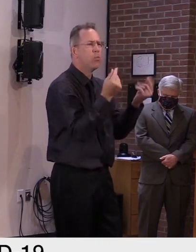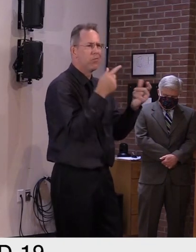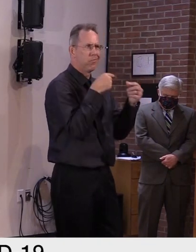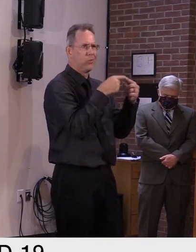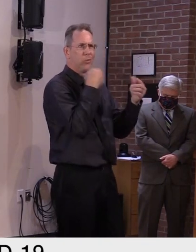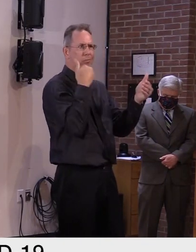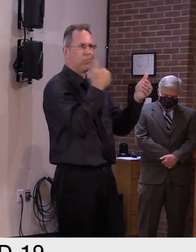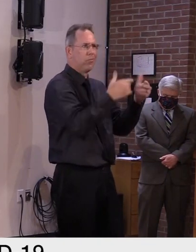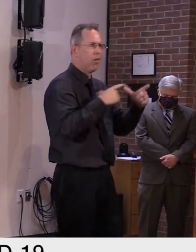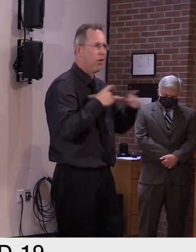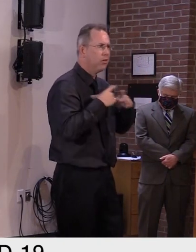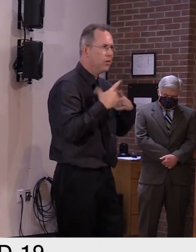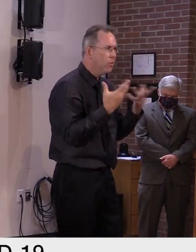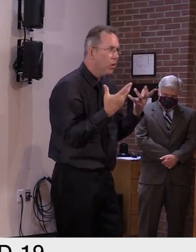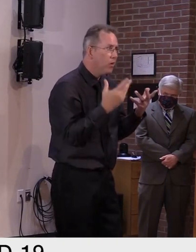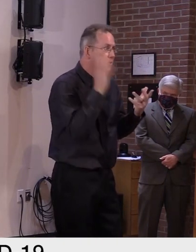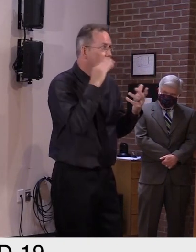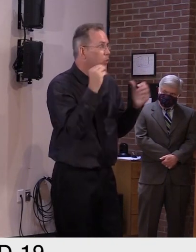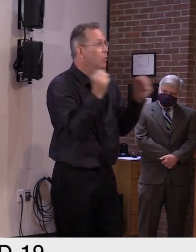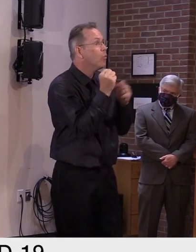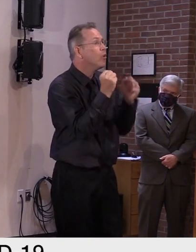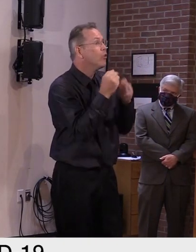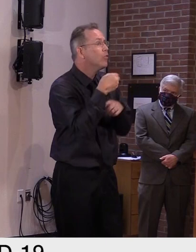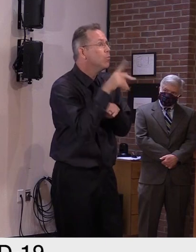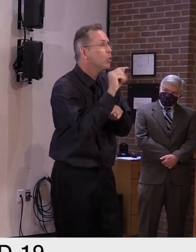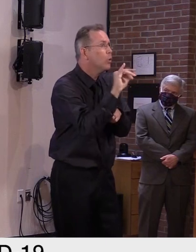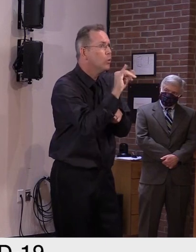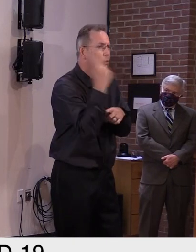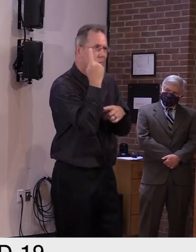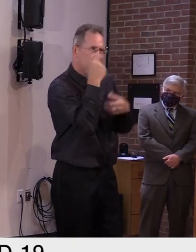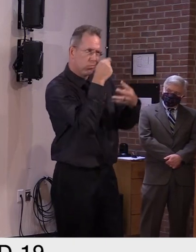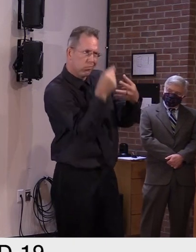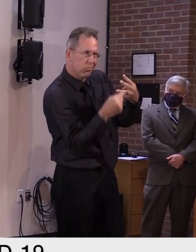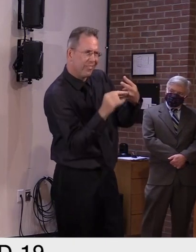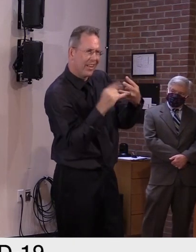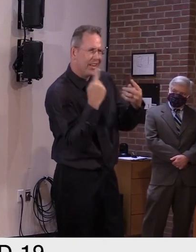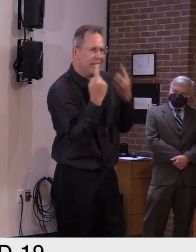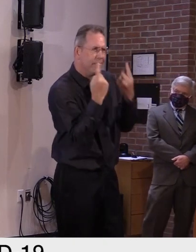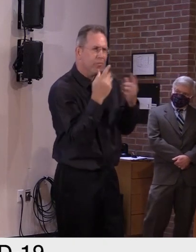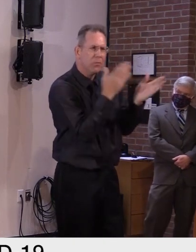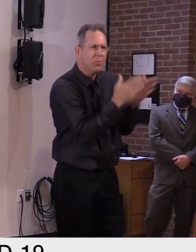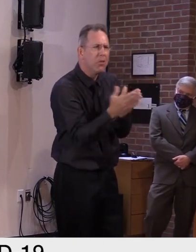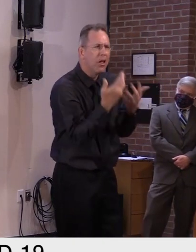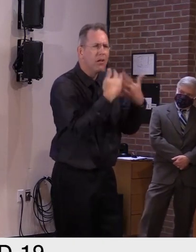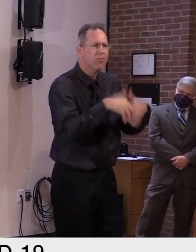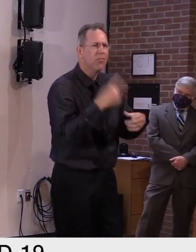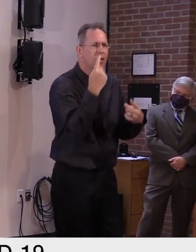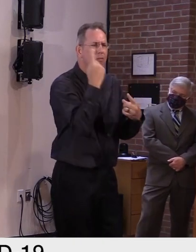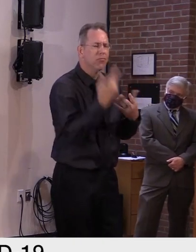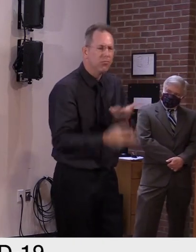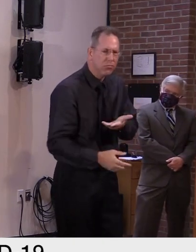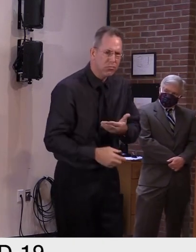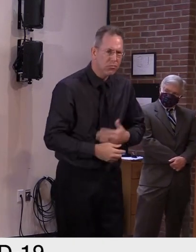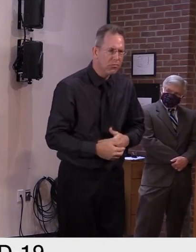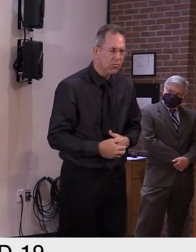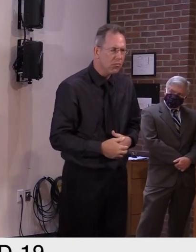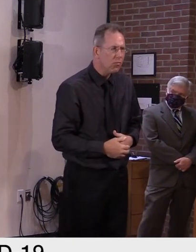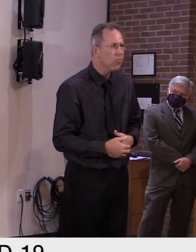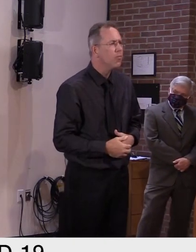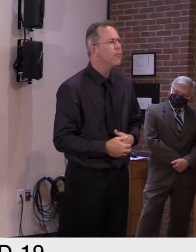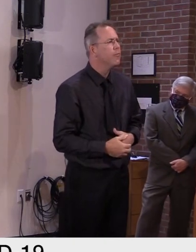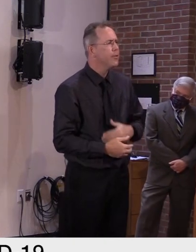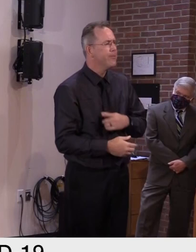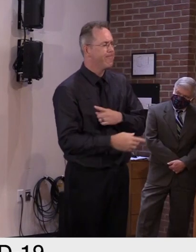certainly what would be being looked at. Yeah, I think it can be summed up in that everything is being considered. When you